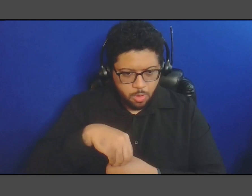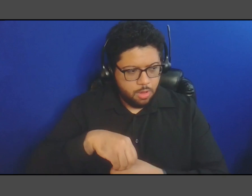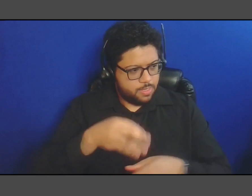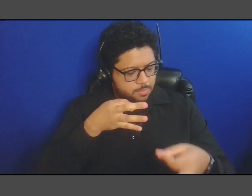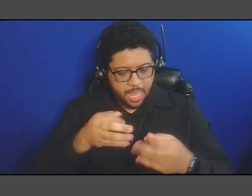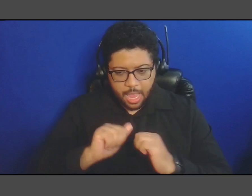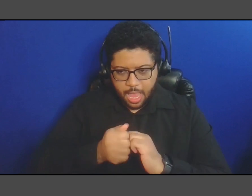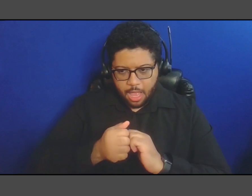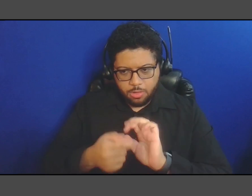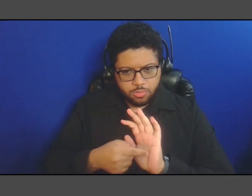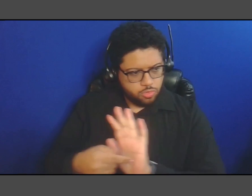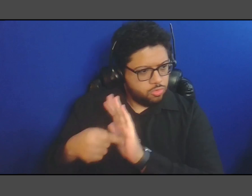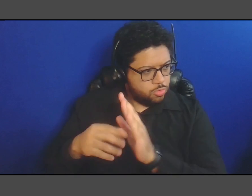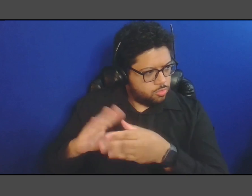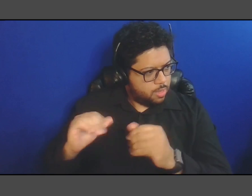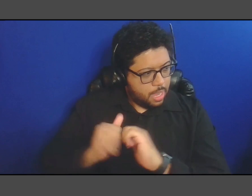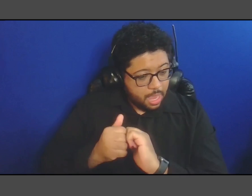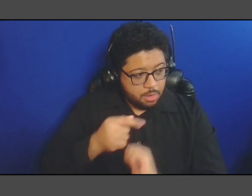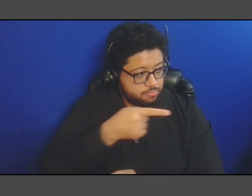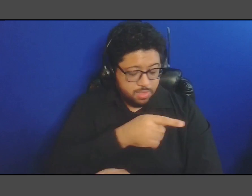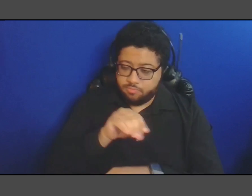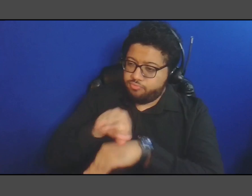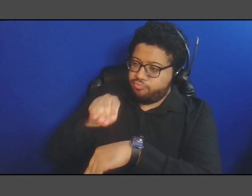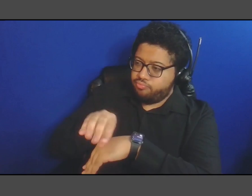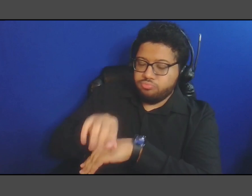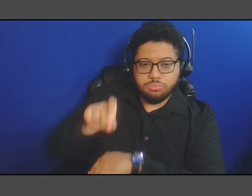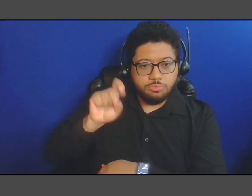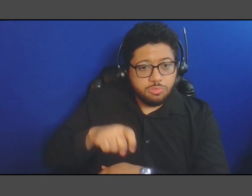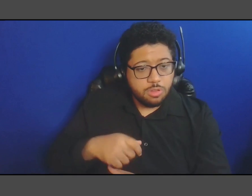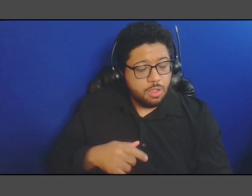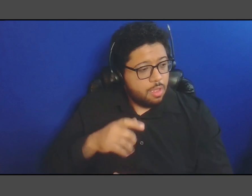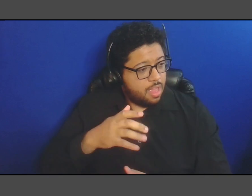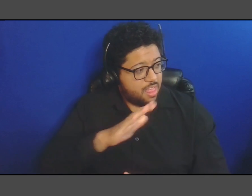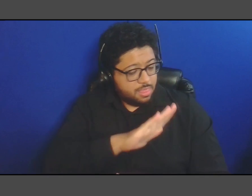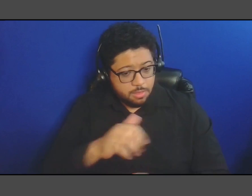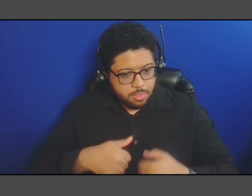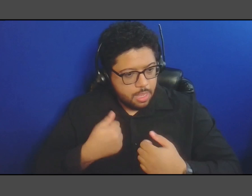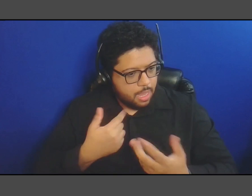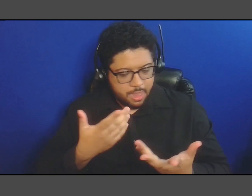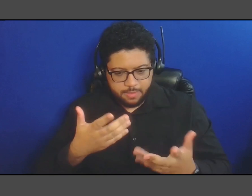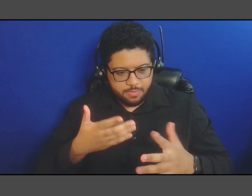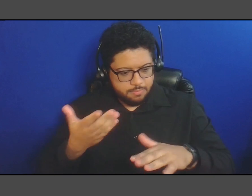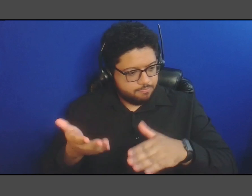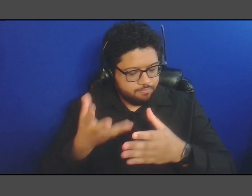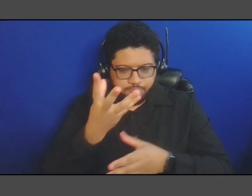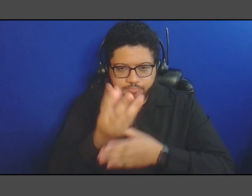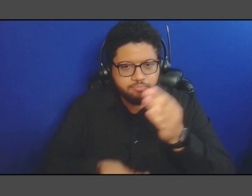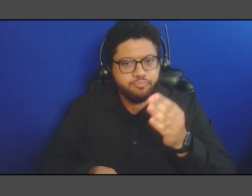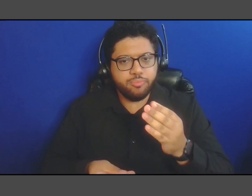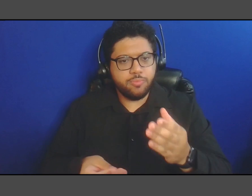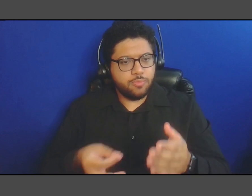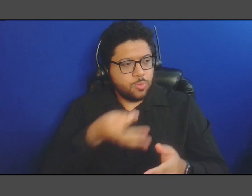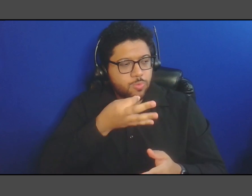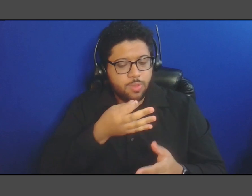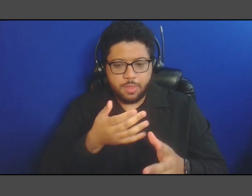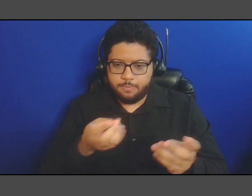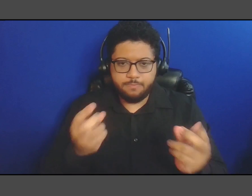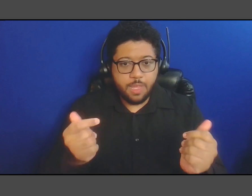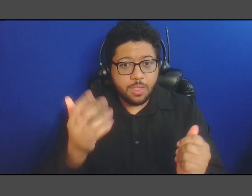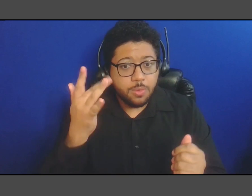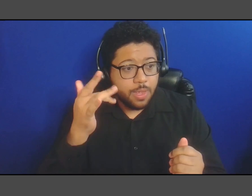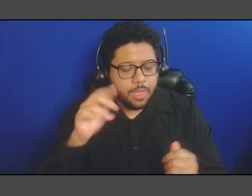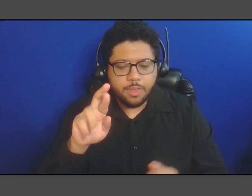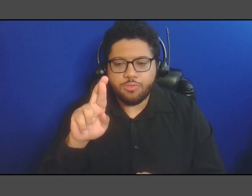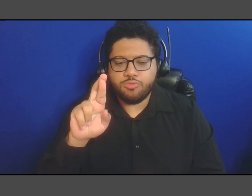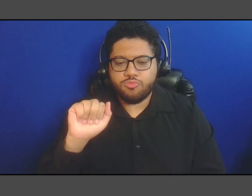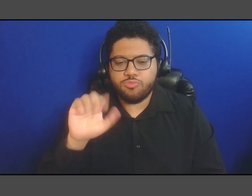the people whose lives were cut short because of racism in this country. And so